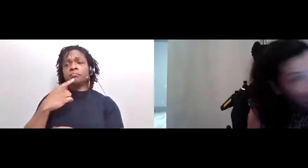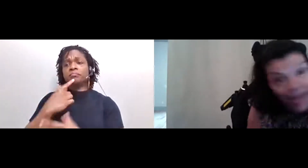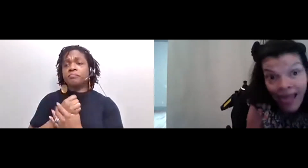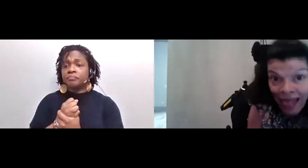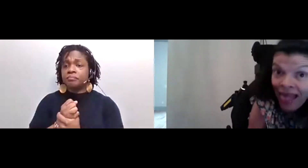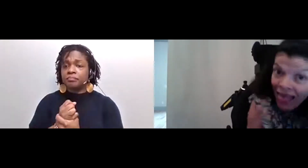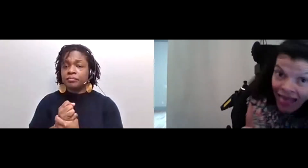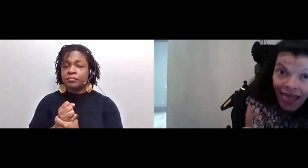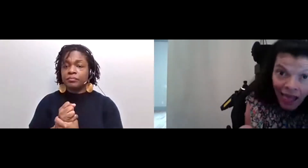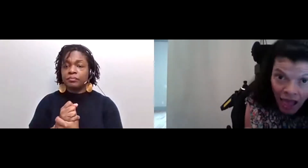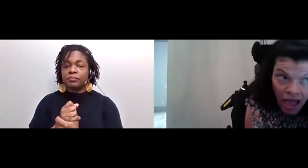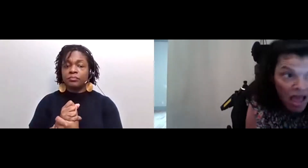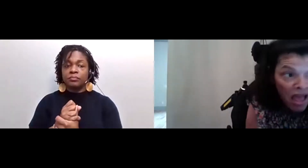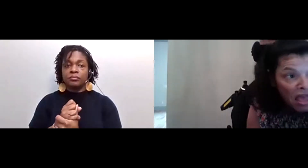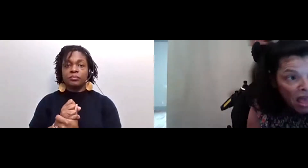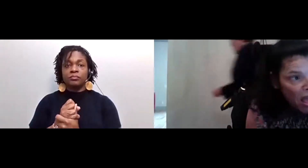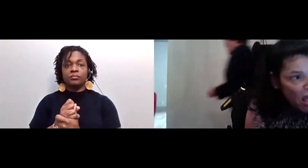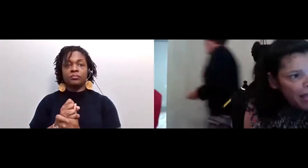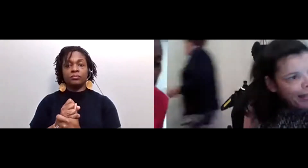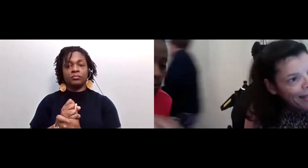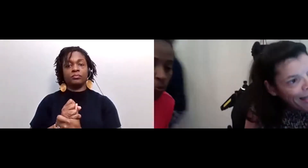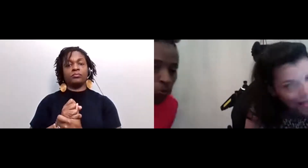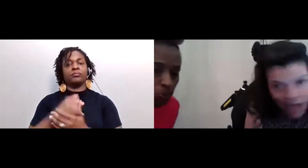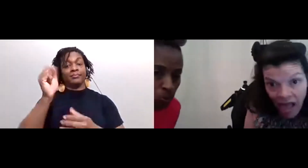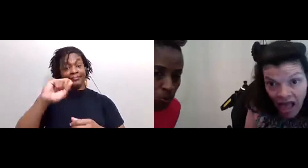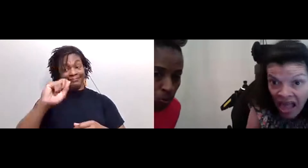You okay? Yep, I think we're up.